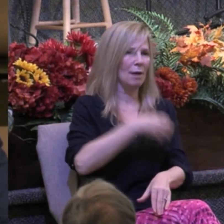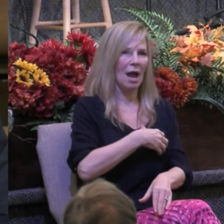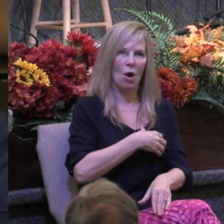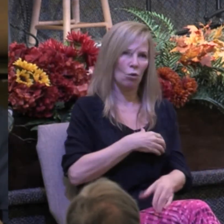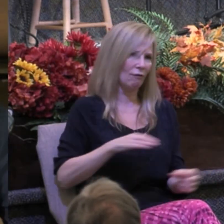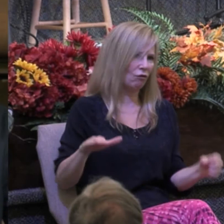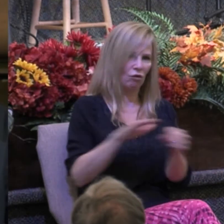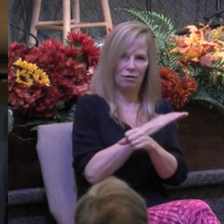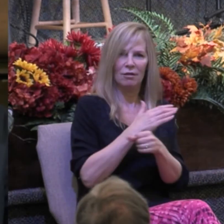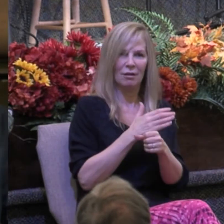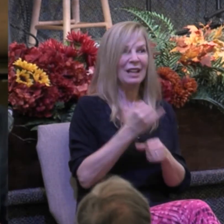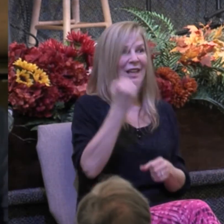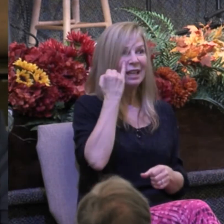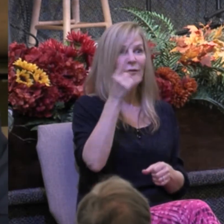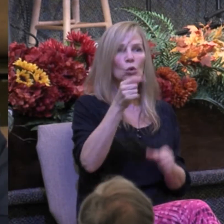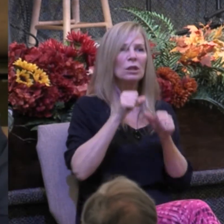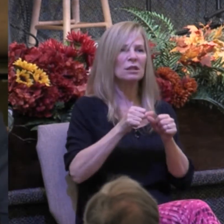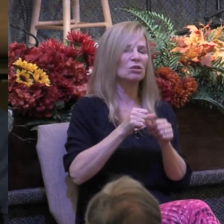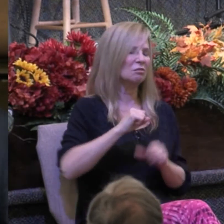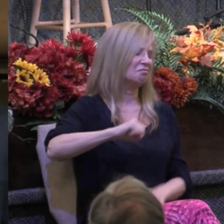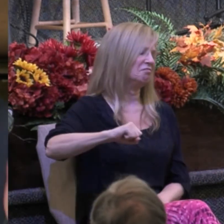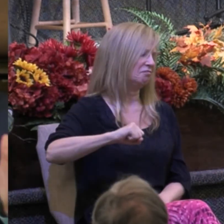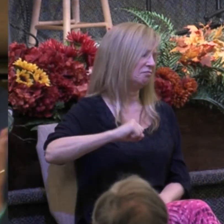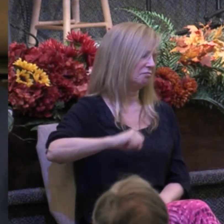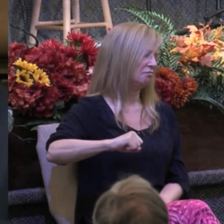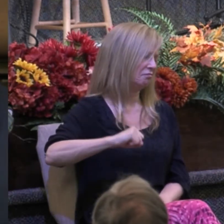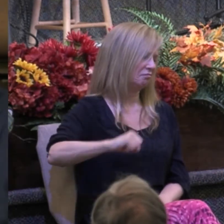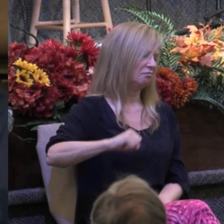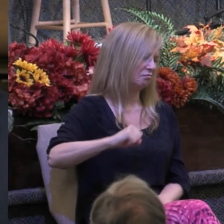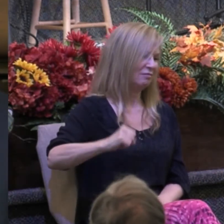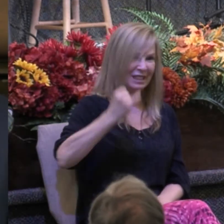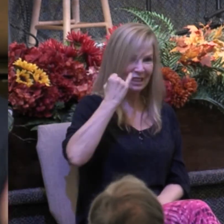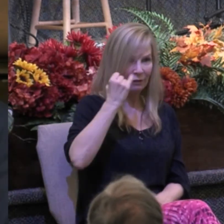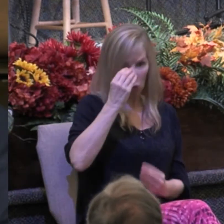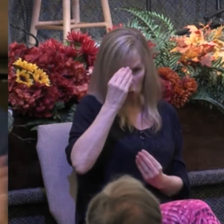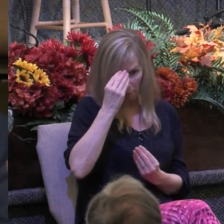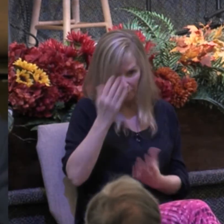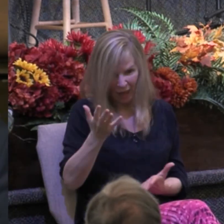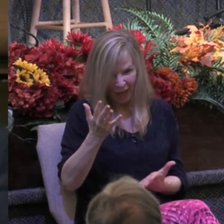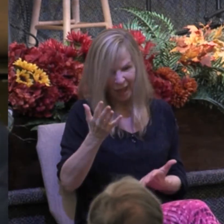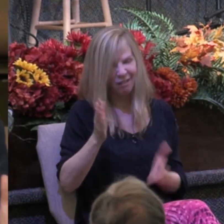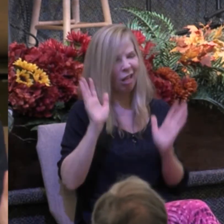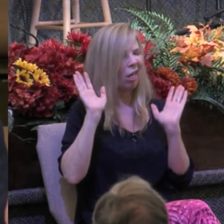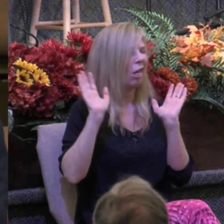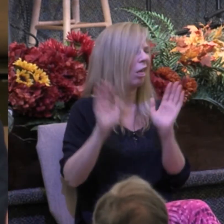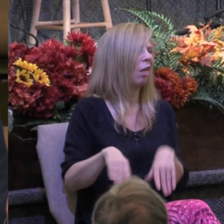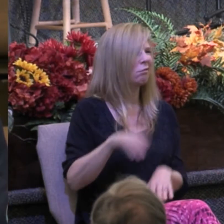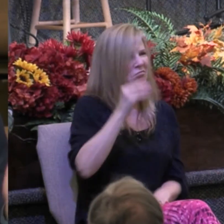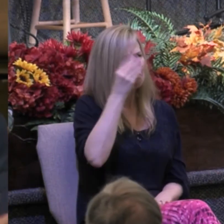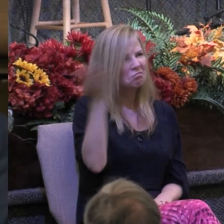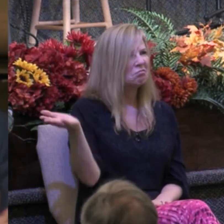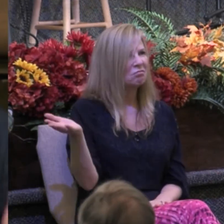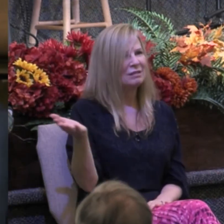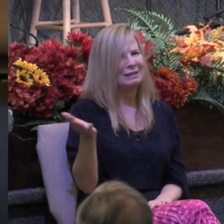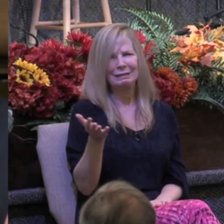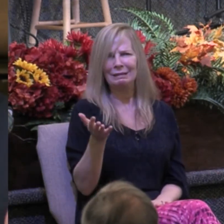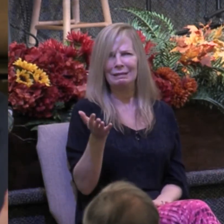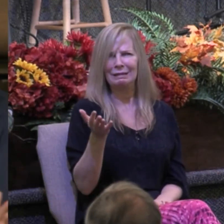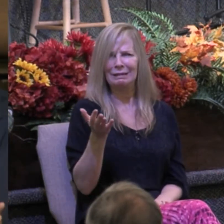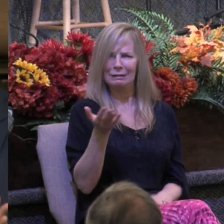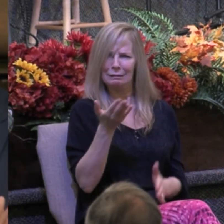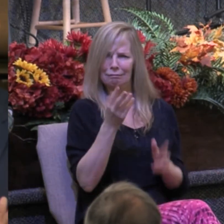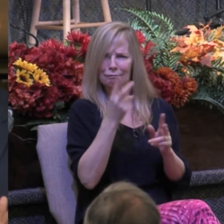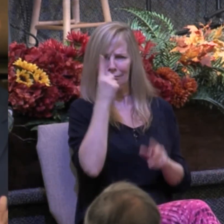if you consistently refuse to do this, if obedience to the Word of God means nothing to you, then I have to tell you, you don't know Jesus